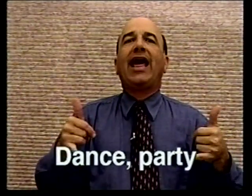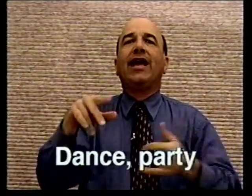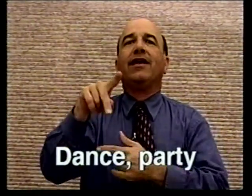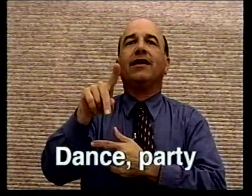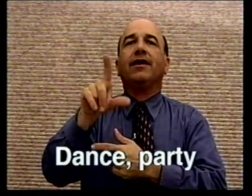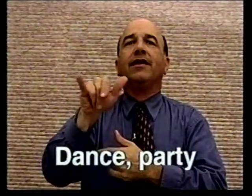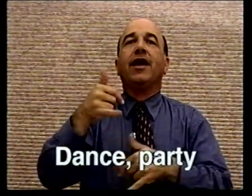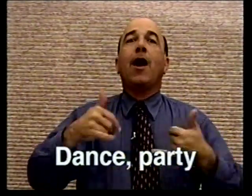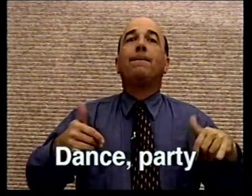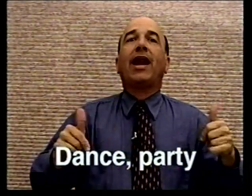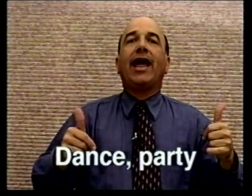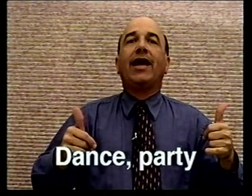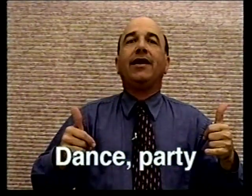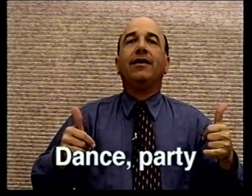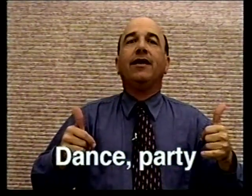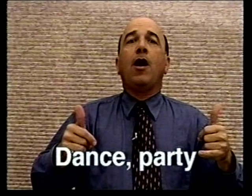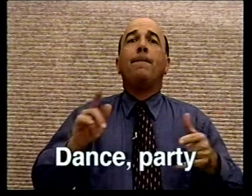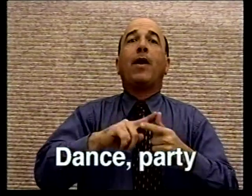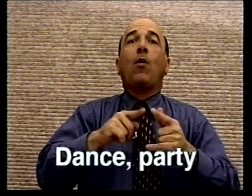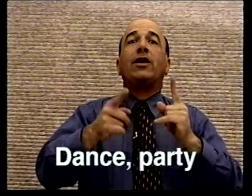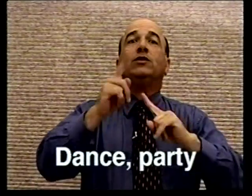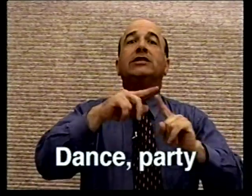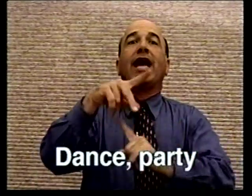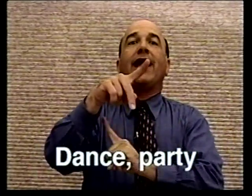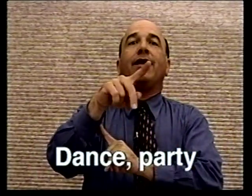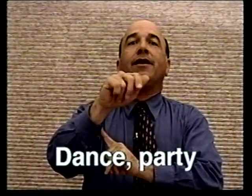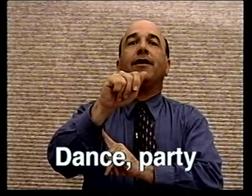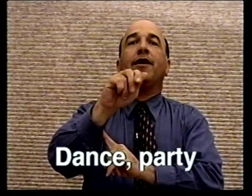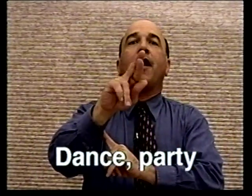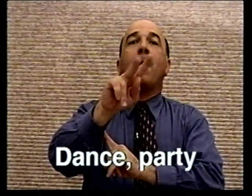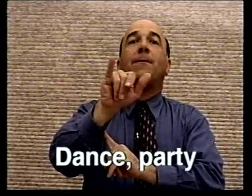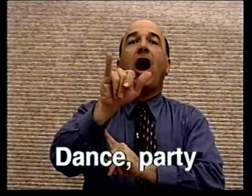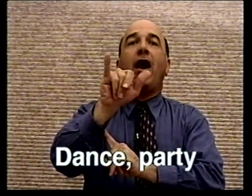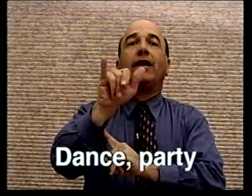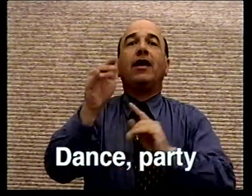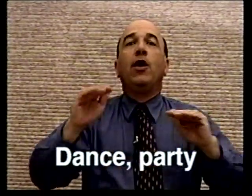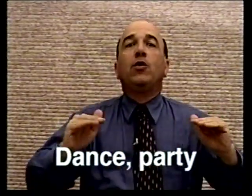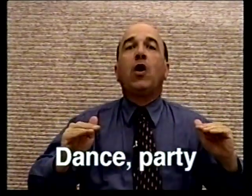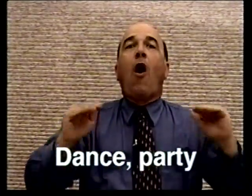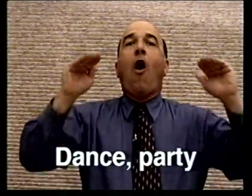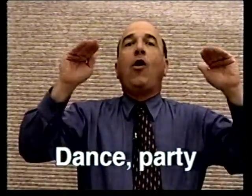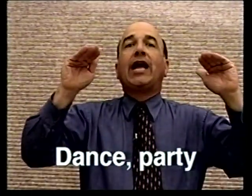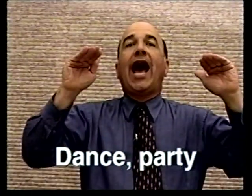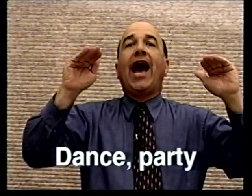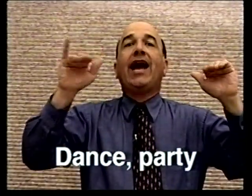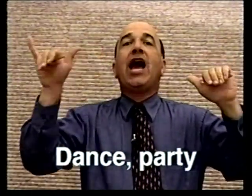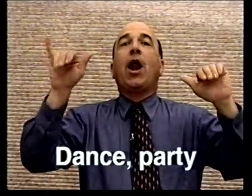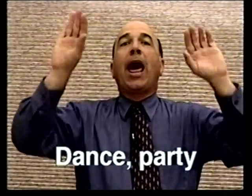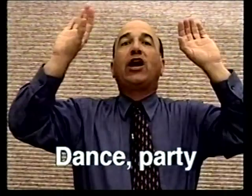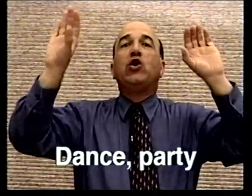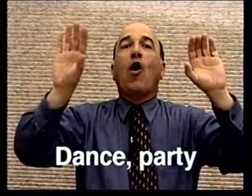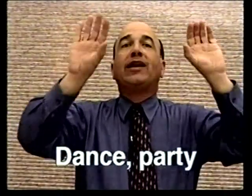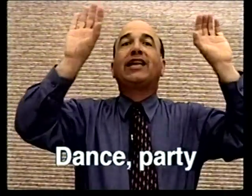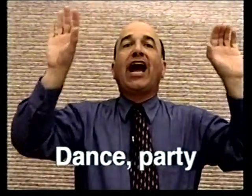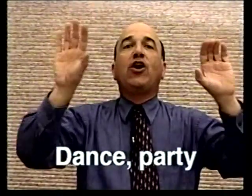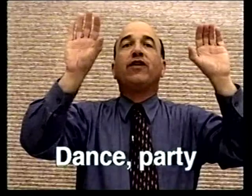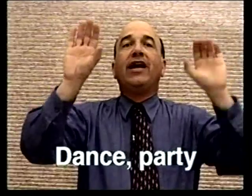play. Play, but when you say party, you hold high like you are